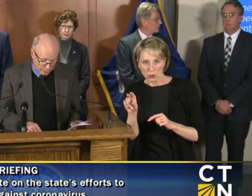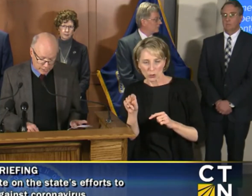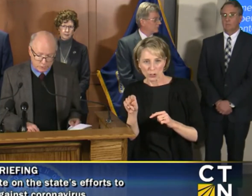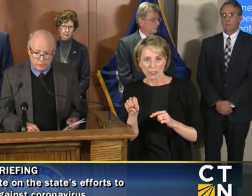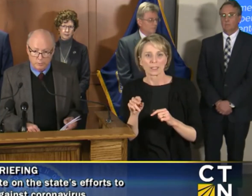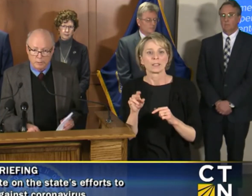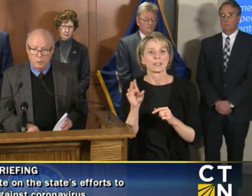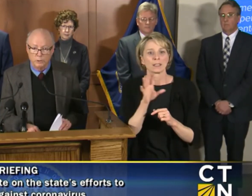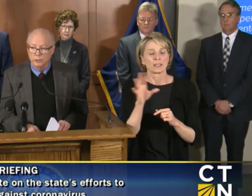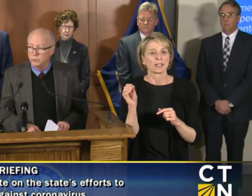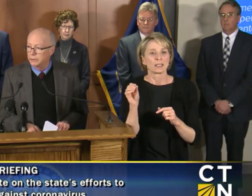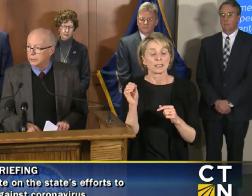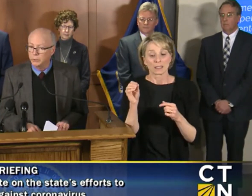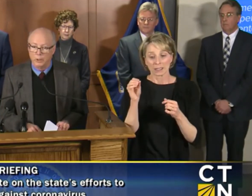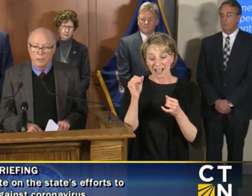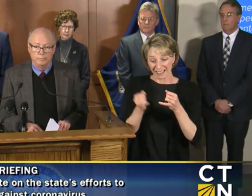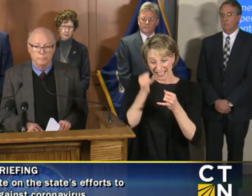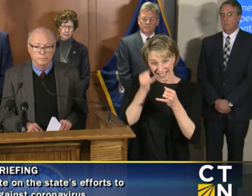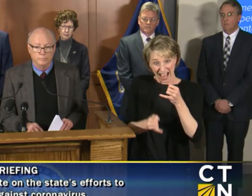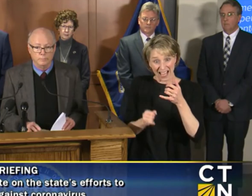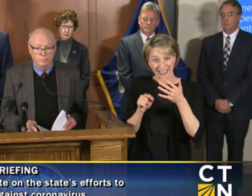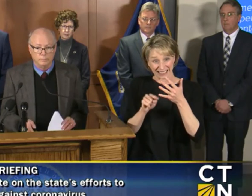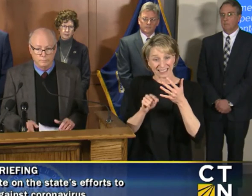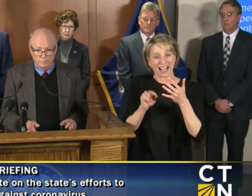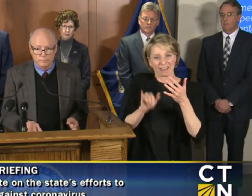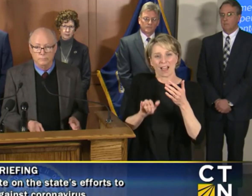one is the person who's in Utah.